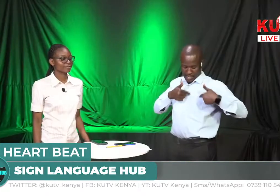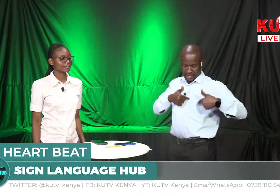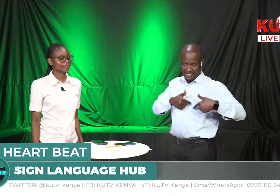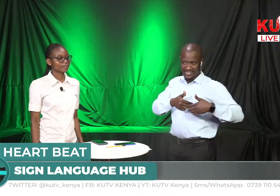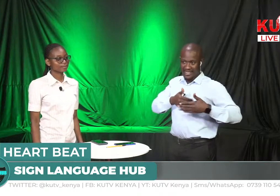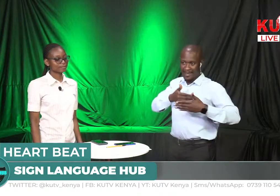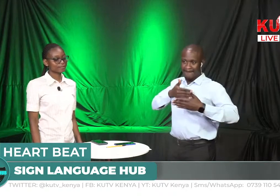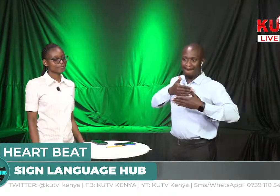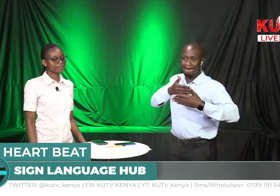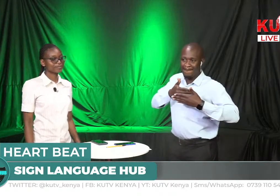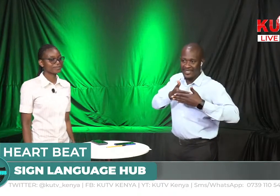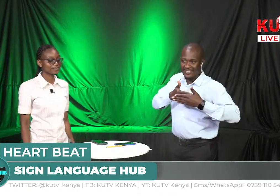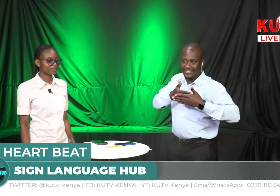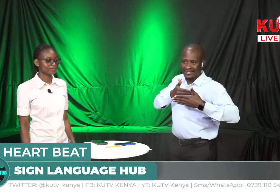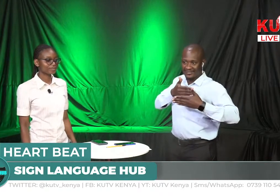Heart, beat.